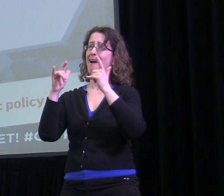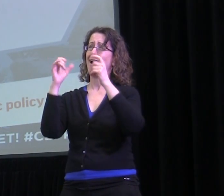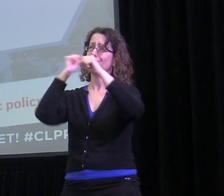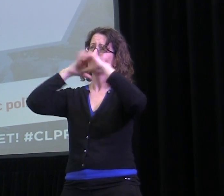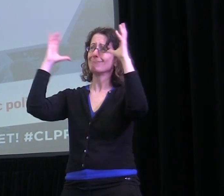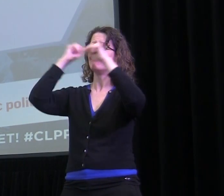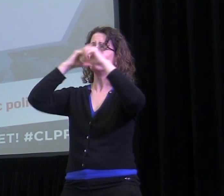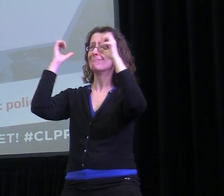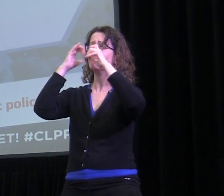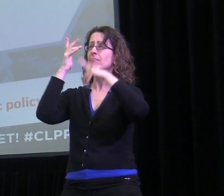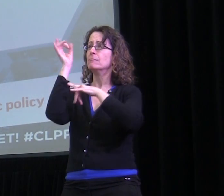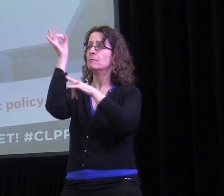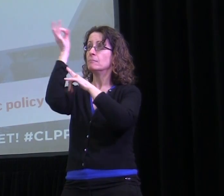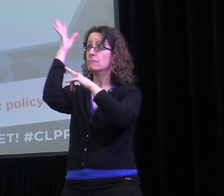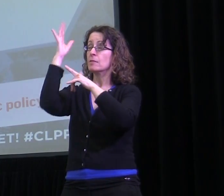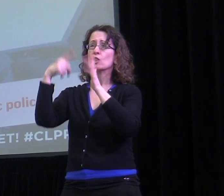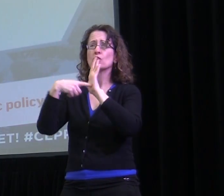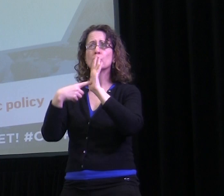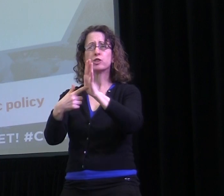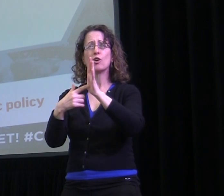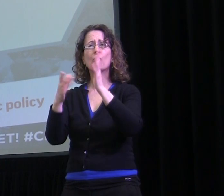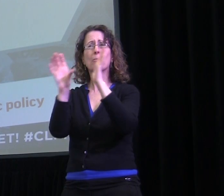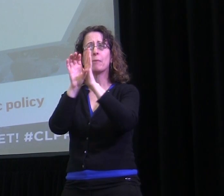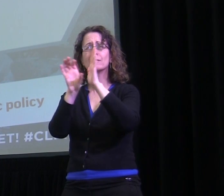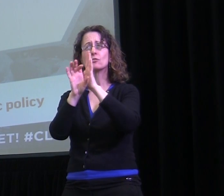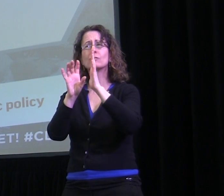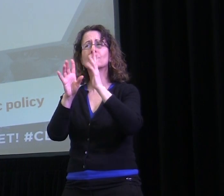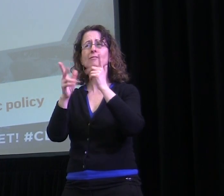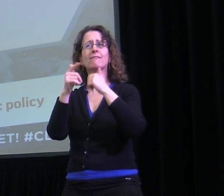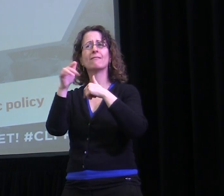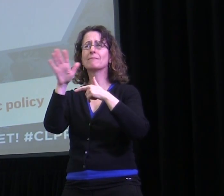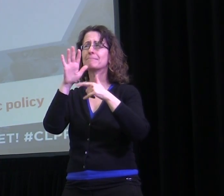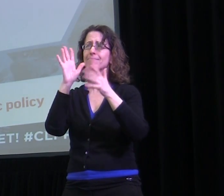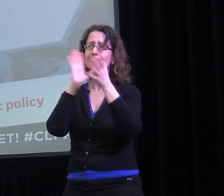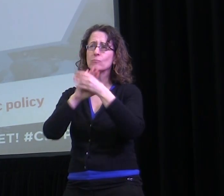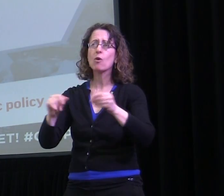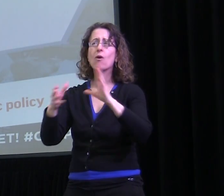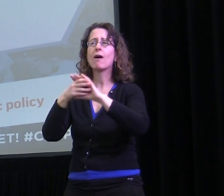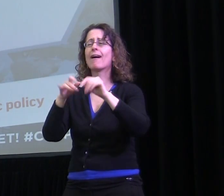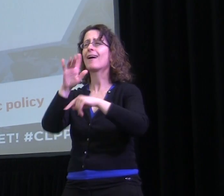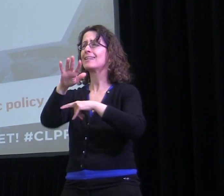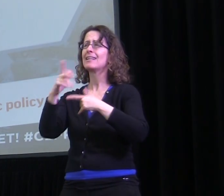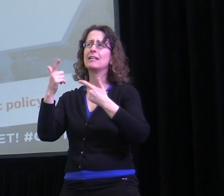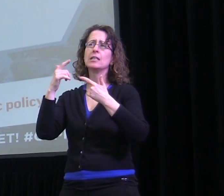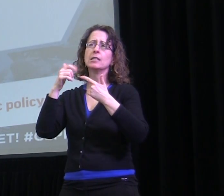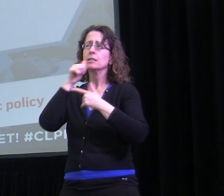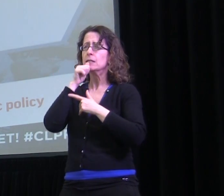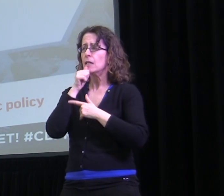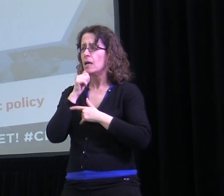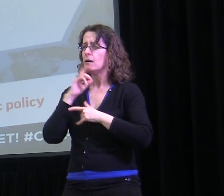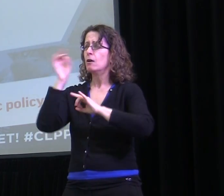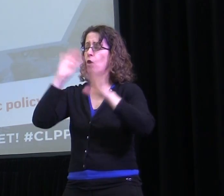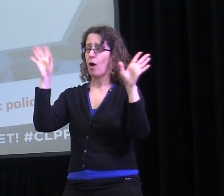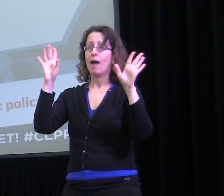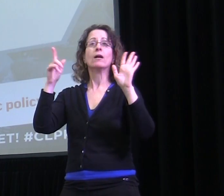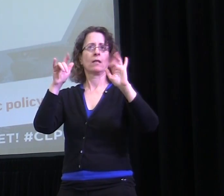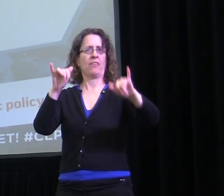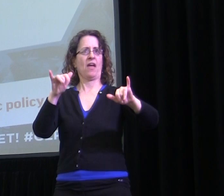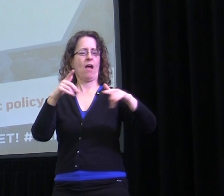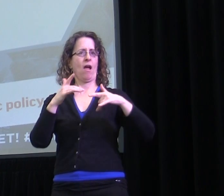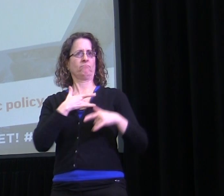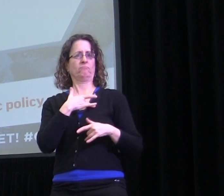and their families suffering, grieving, dying has spurred so much movement. And then I think, what aren't we seeing? We don't have